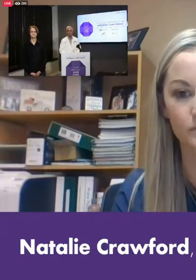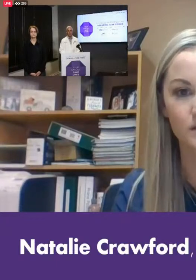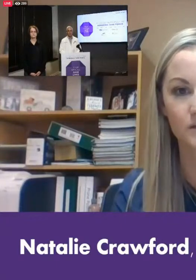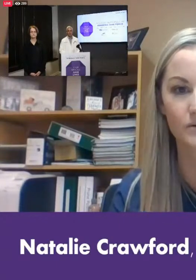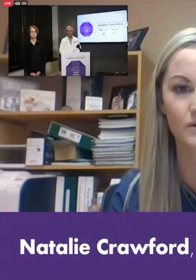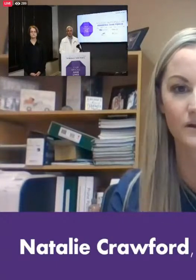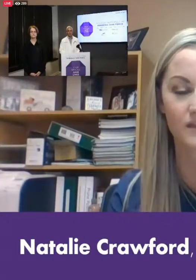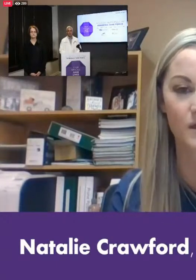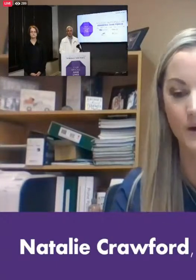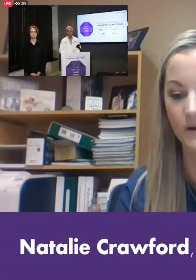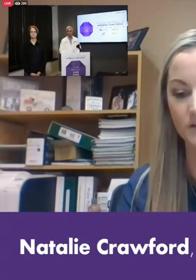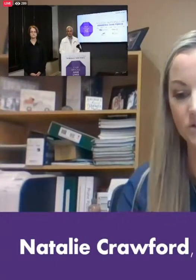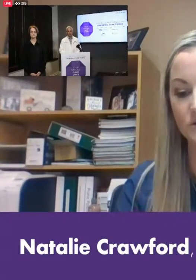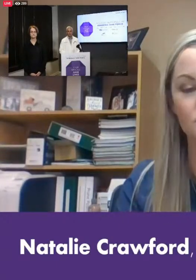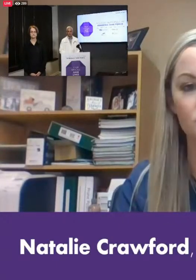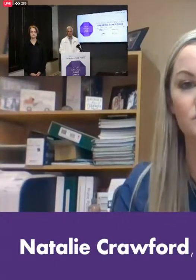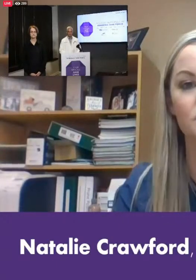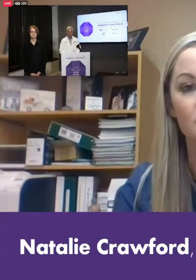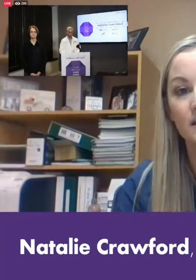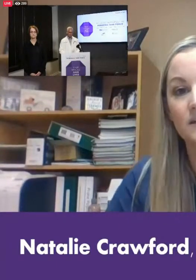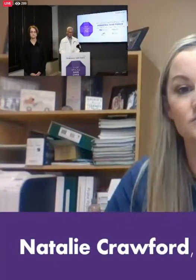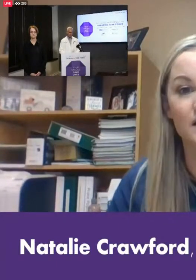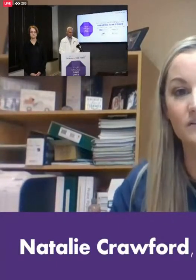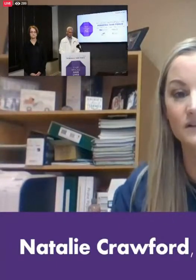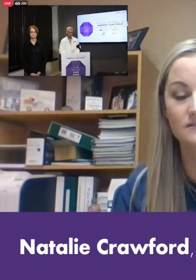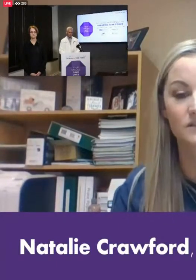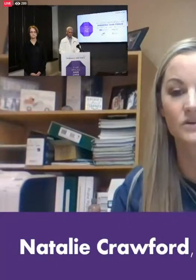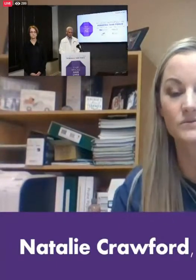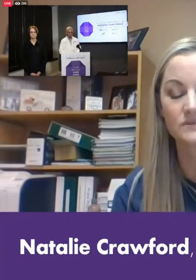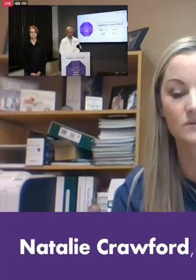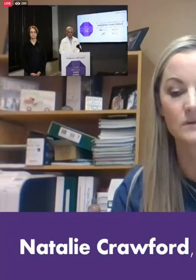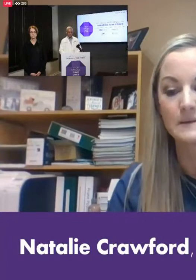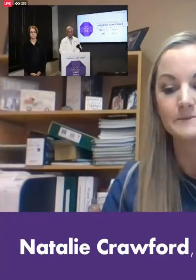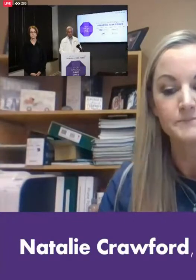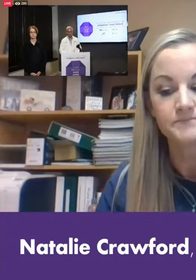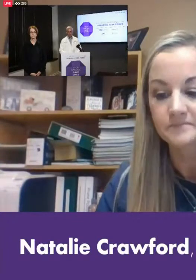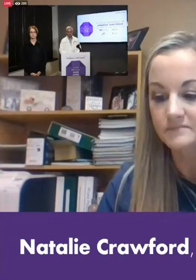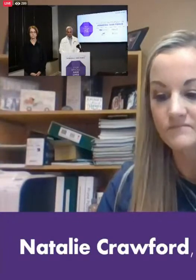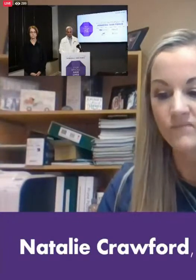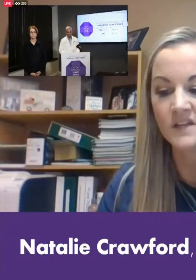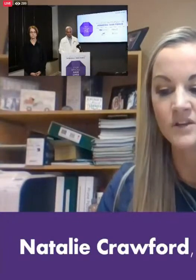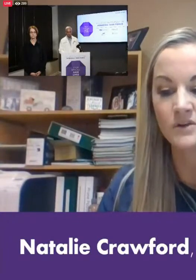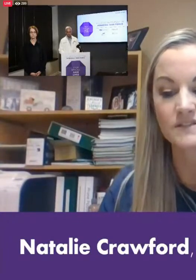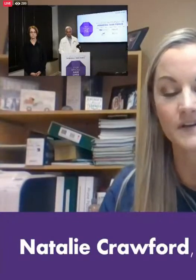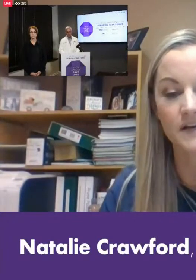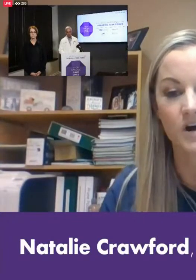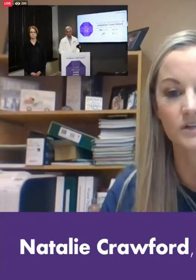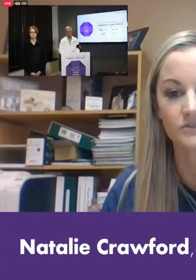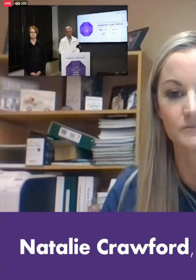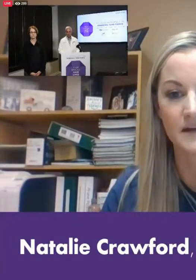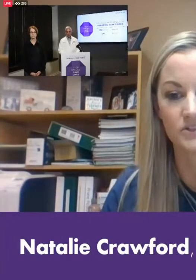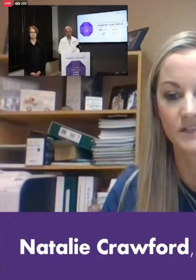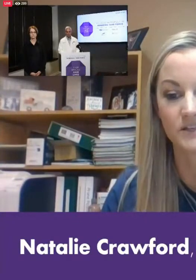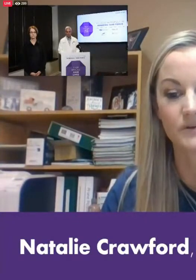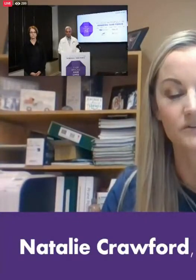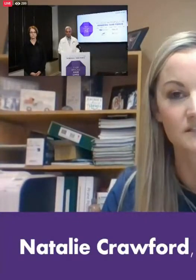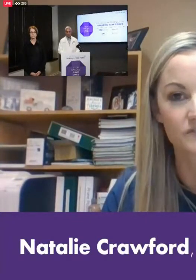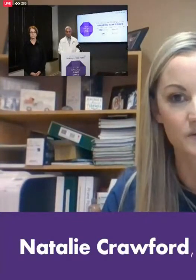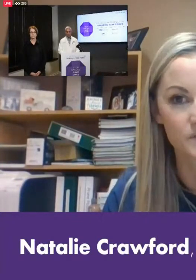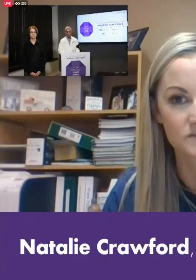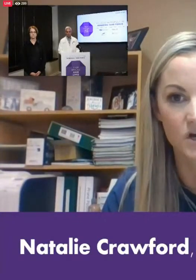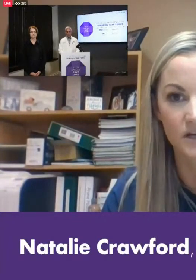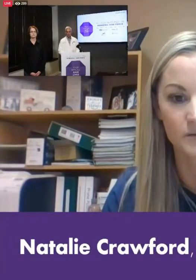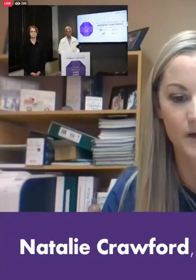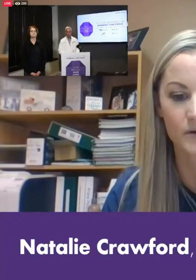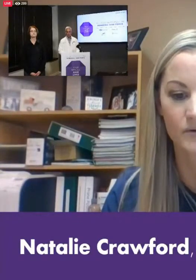functioning people. You got to think about it. It's a virus, so it's very hard to imagine. And you